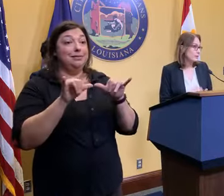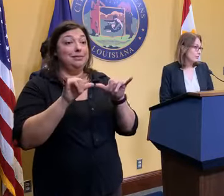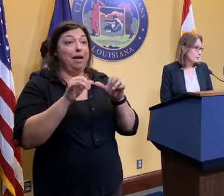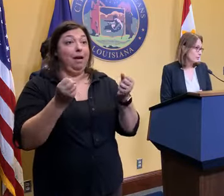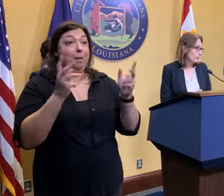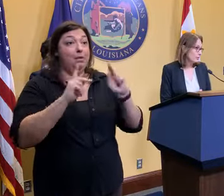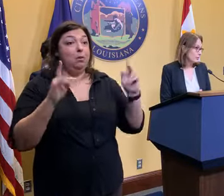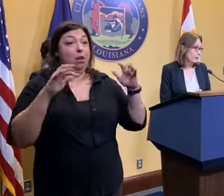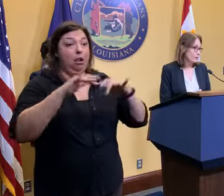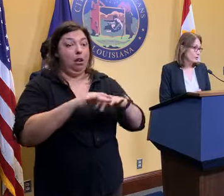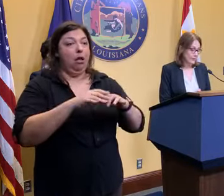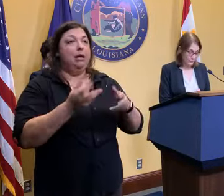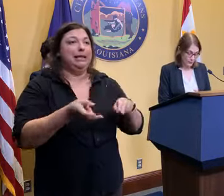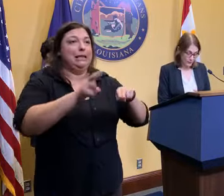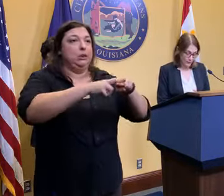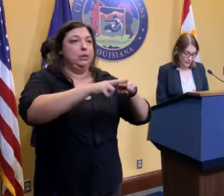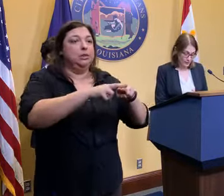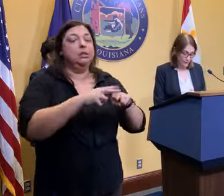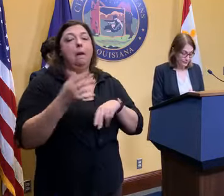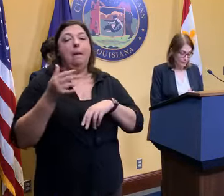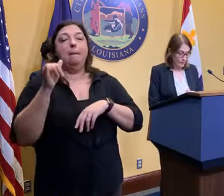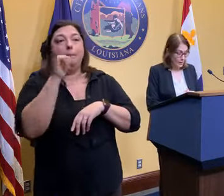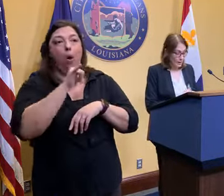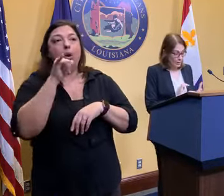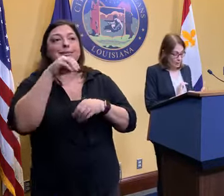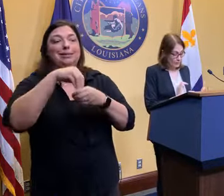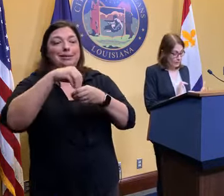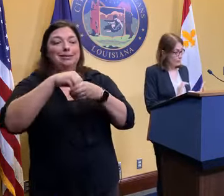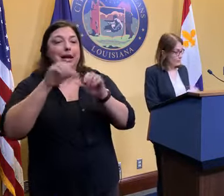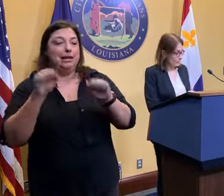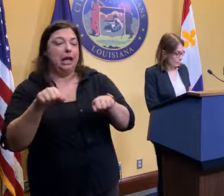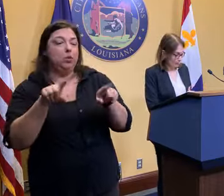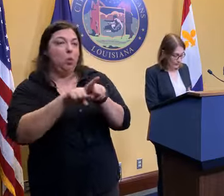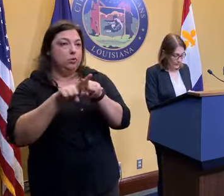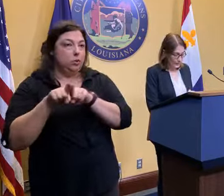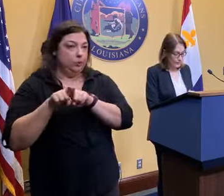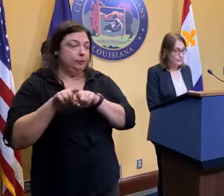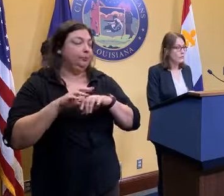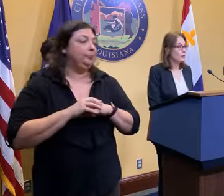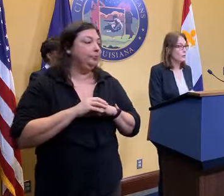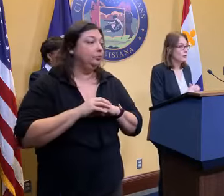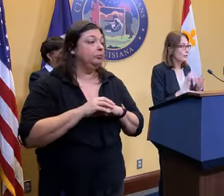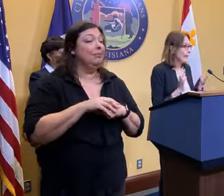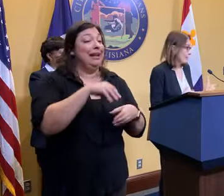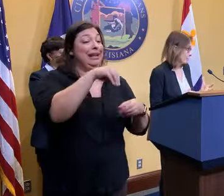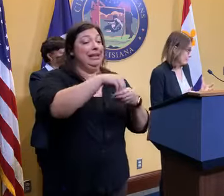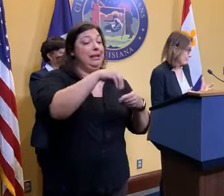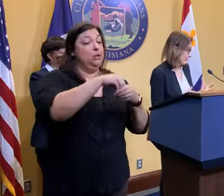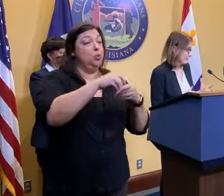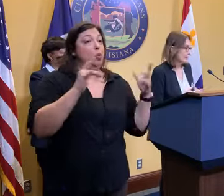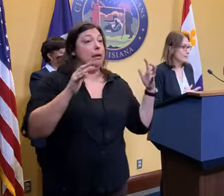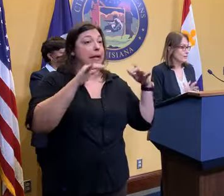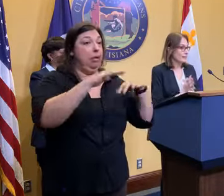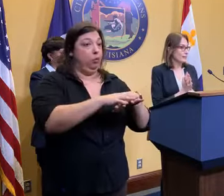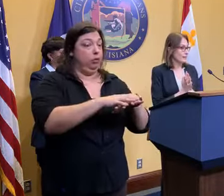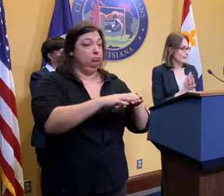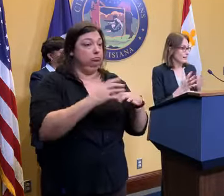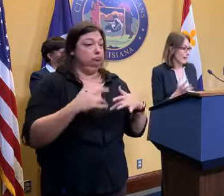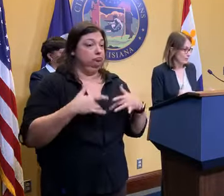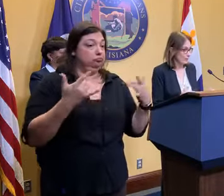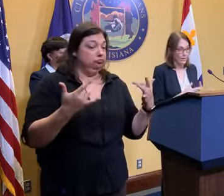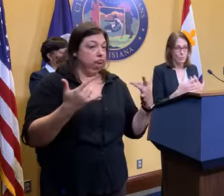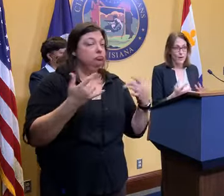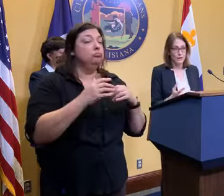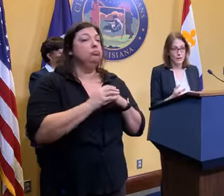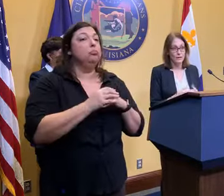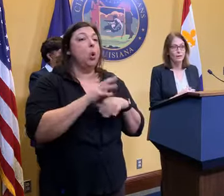the ability for bars to have some indoor seating. Specifically, indoor gatherings, anything that is a